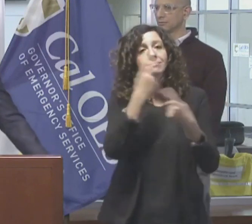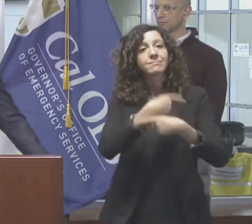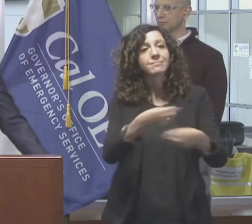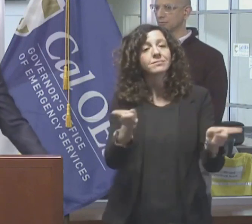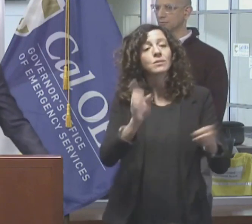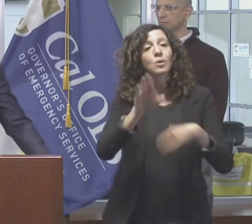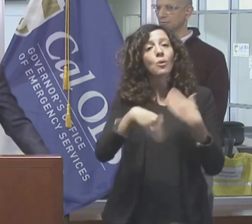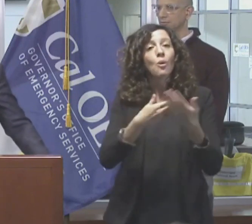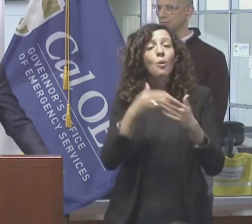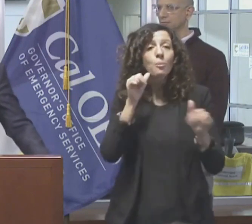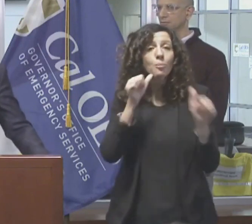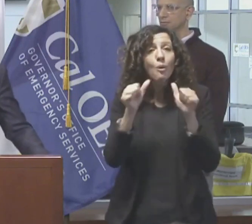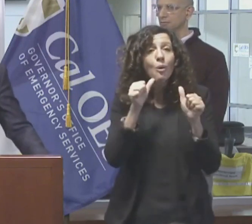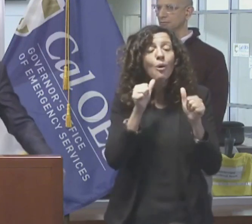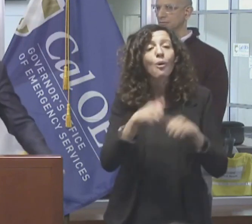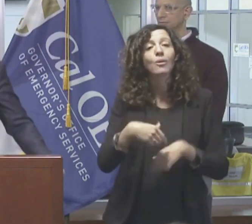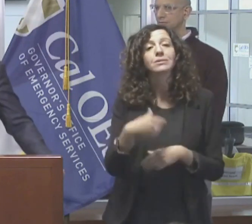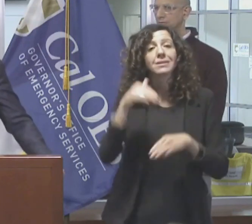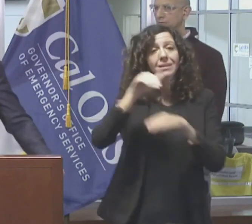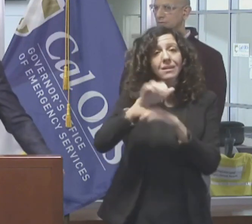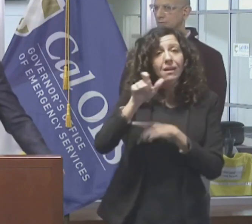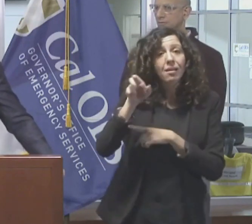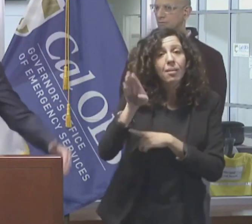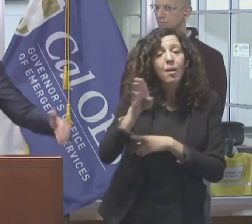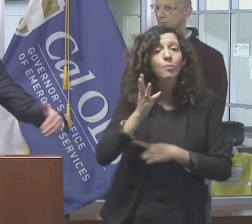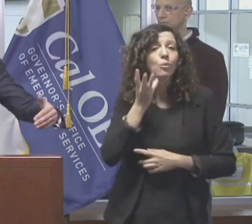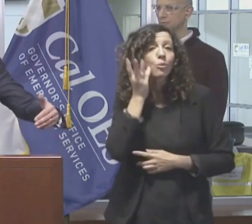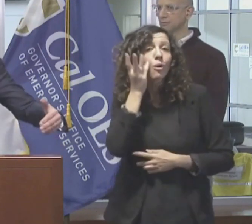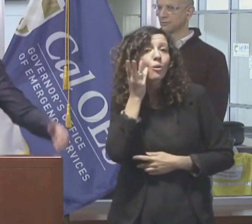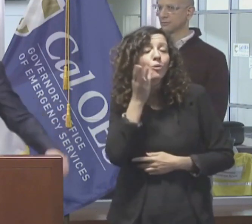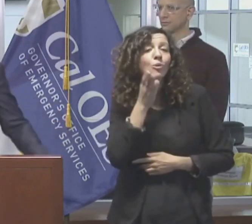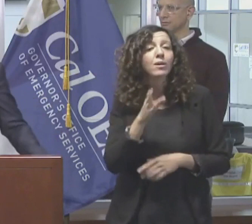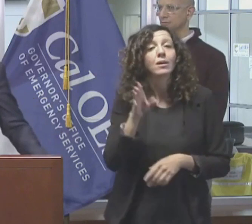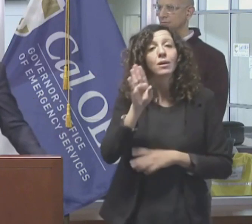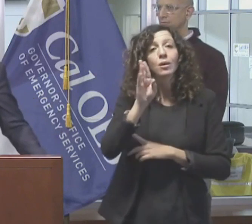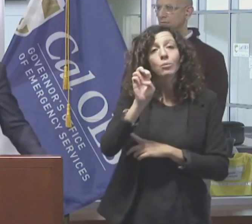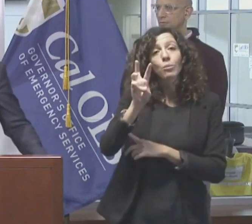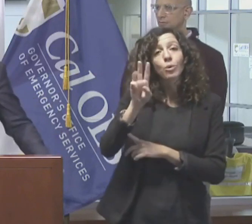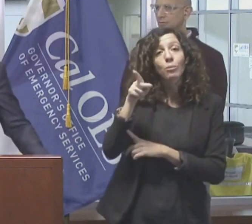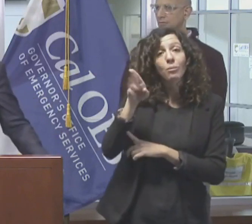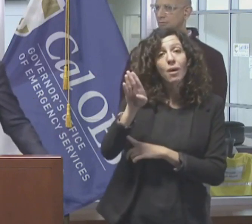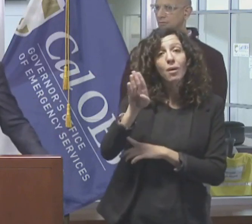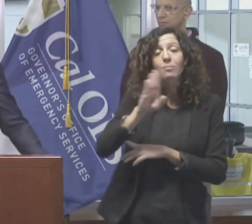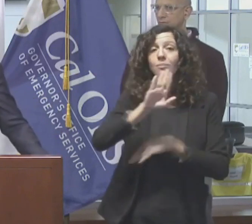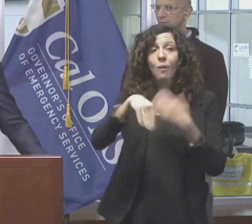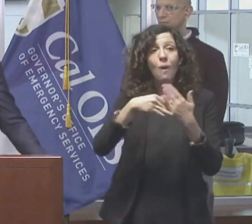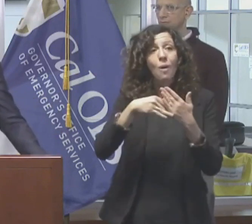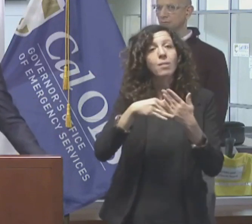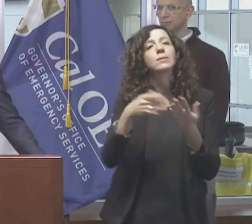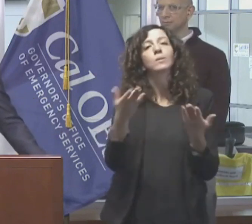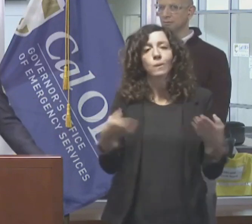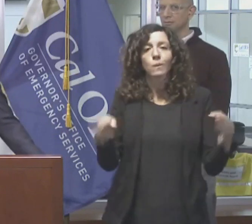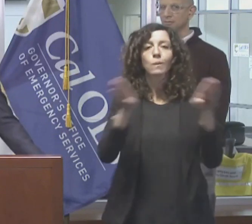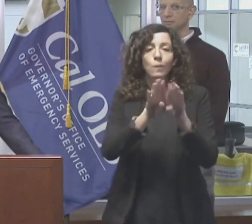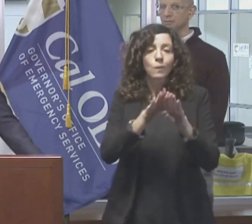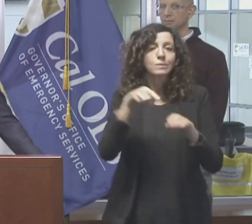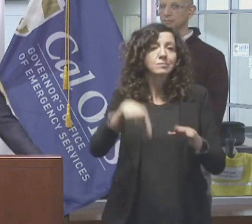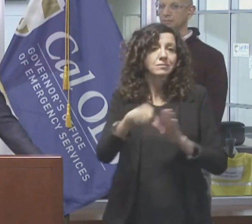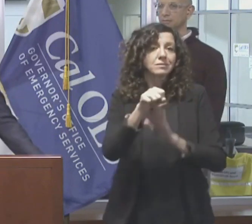bars, nightclubs, wineries, brew pubs, and the like be closed in the state of